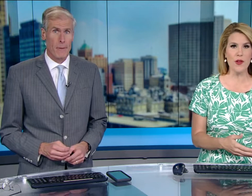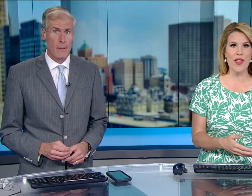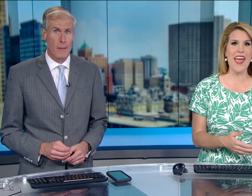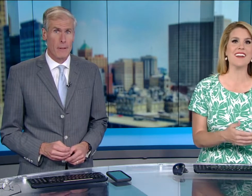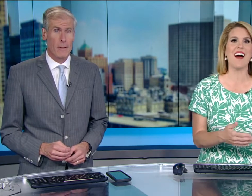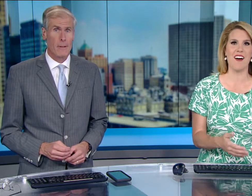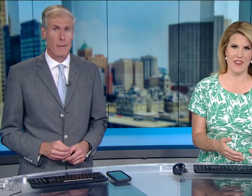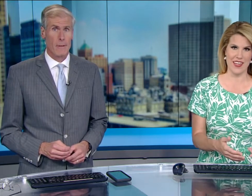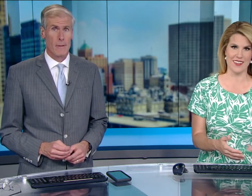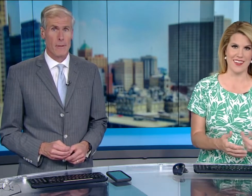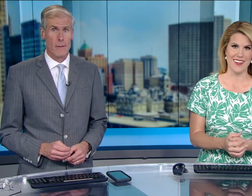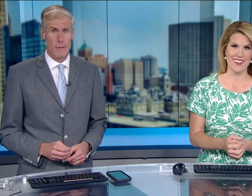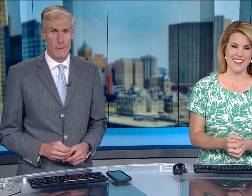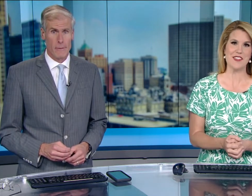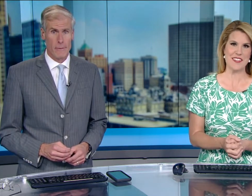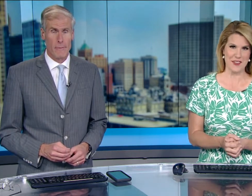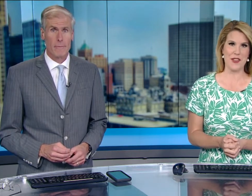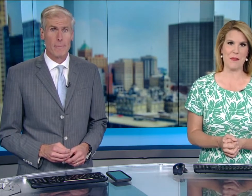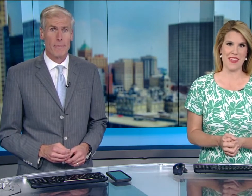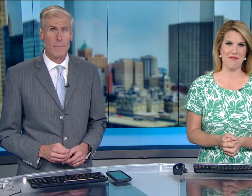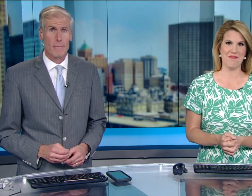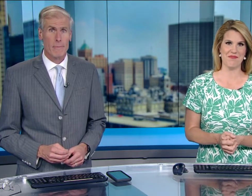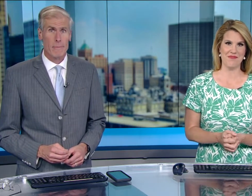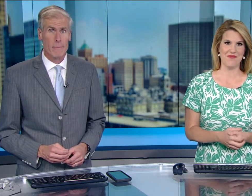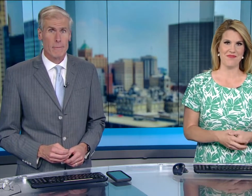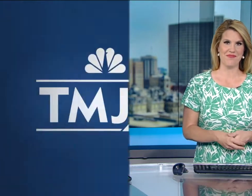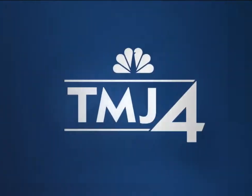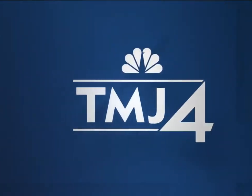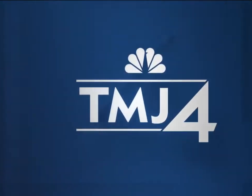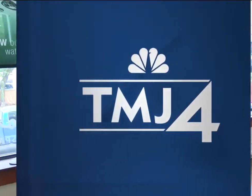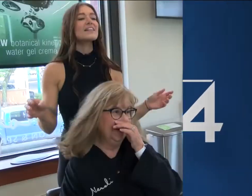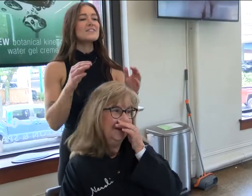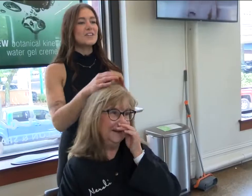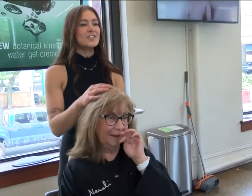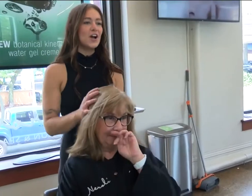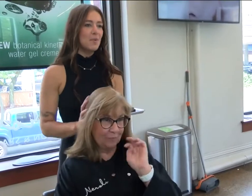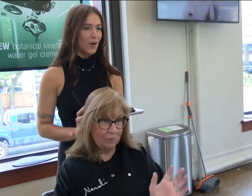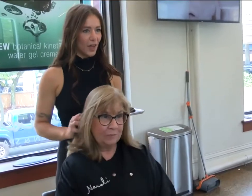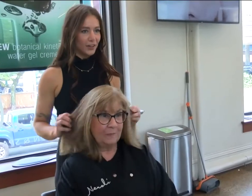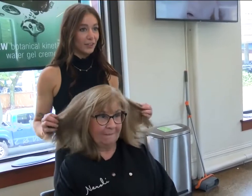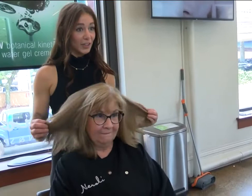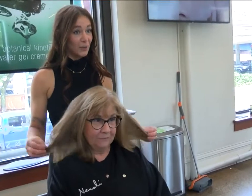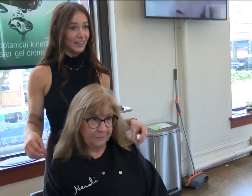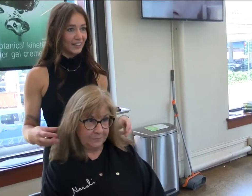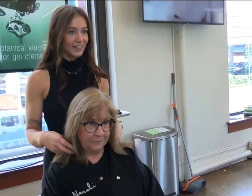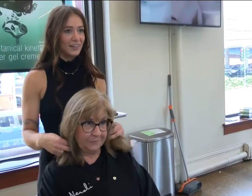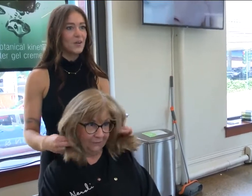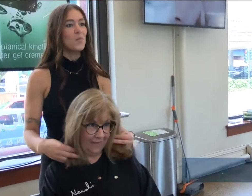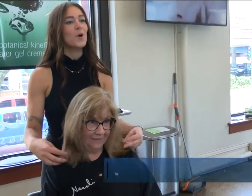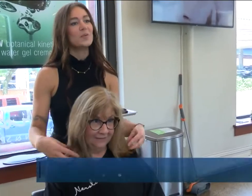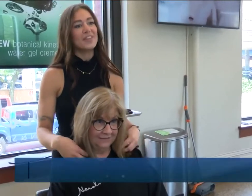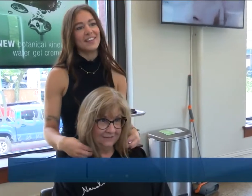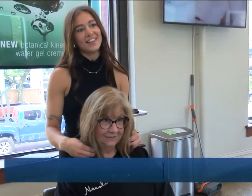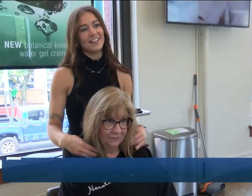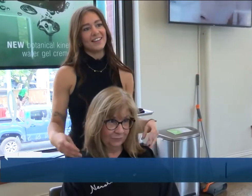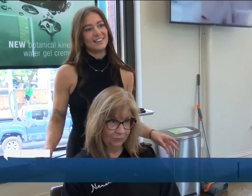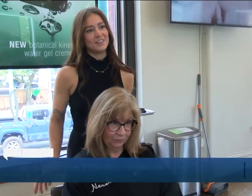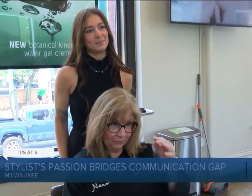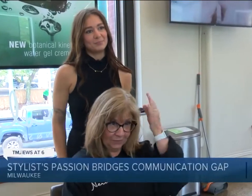and confident. Here's Taylor Lumpkin. Let's first talk about color really quickly. What are we thinking? Jenna